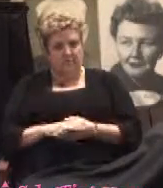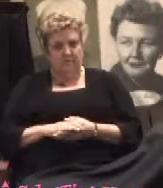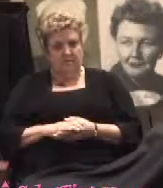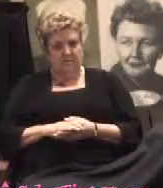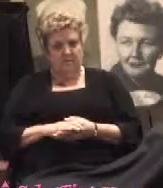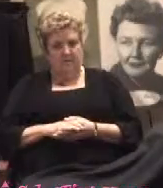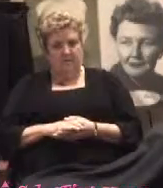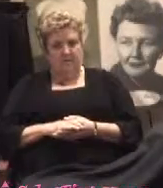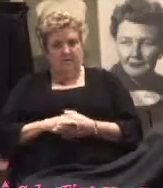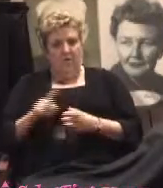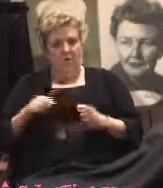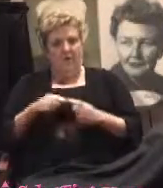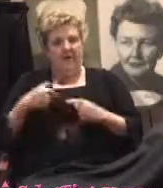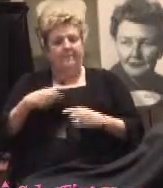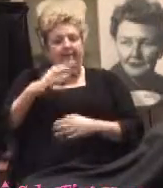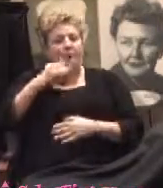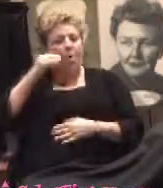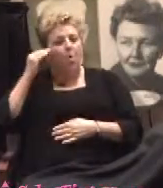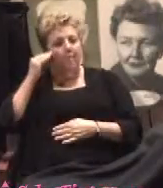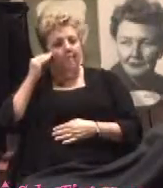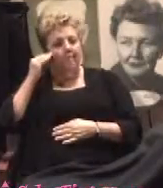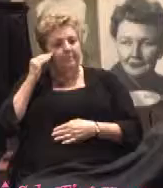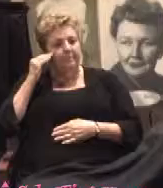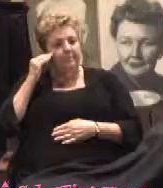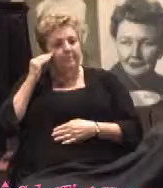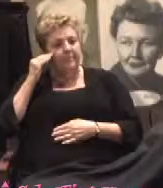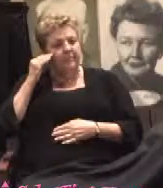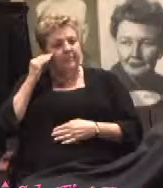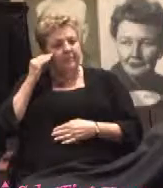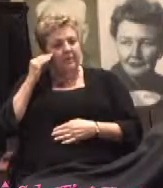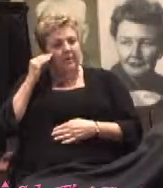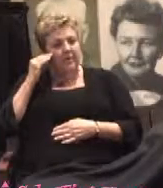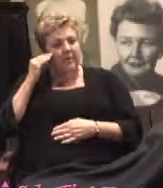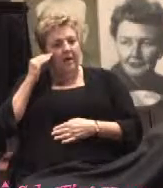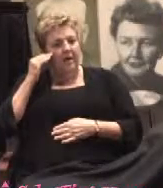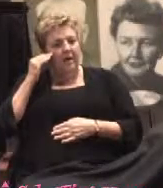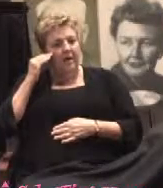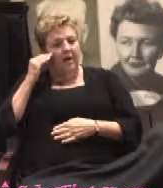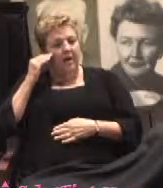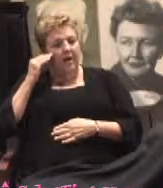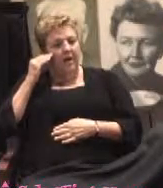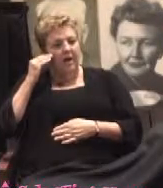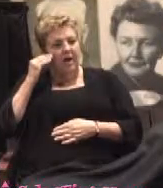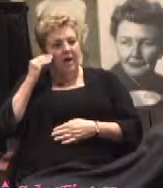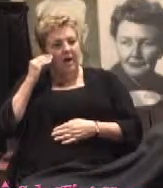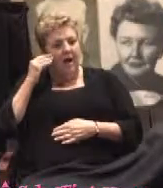When I'm at home, I get to undress my wife in the morning. I get to dress her in her clothes for the day.